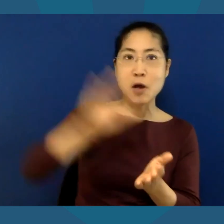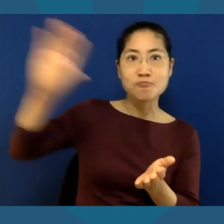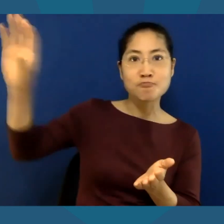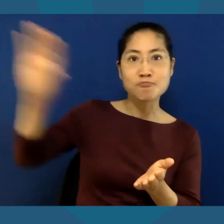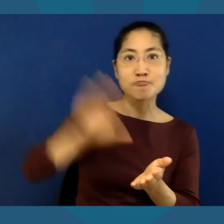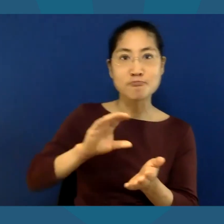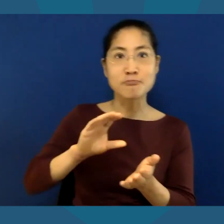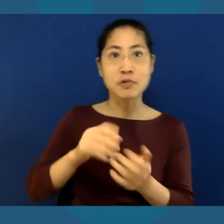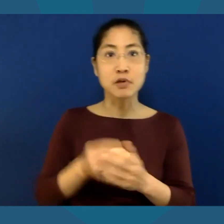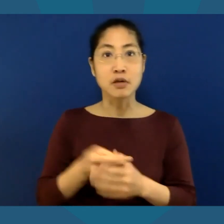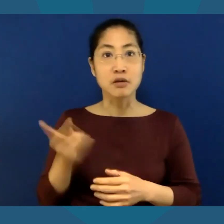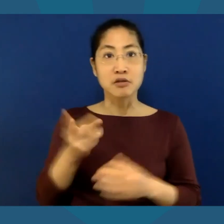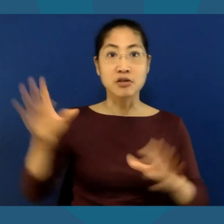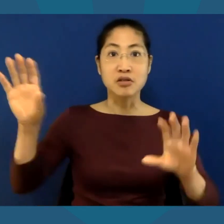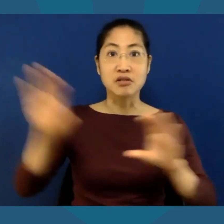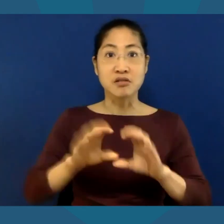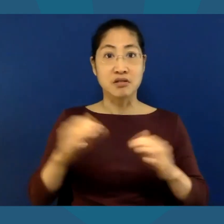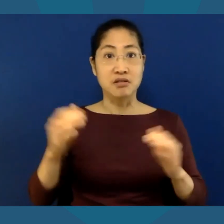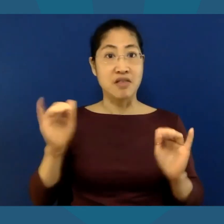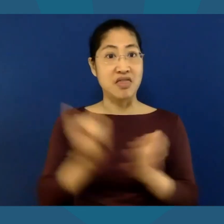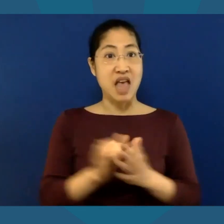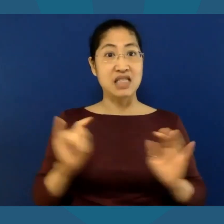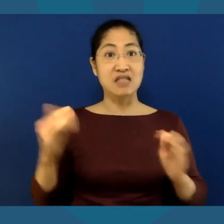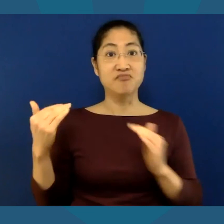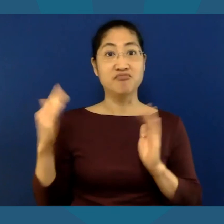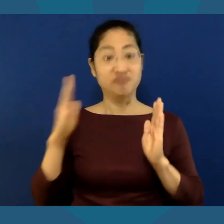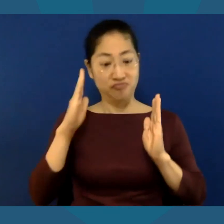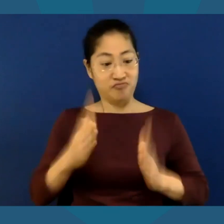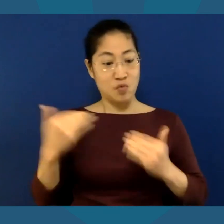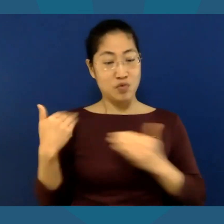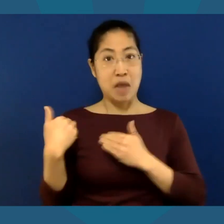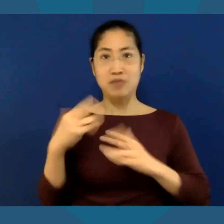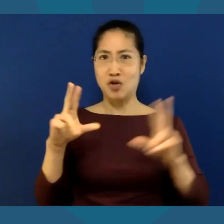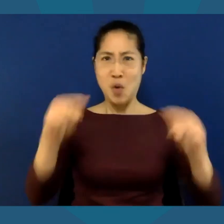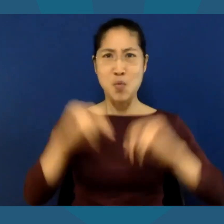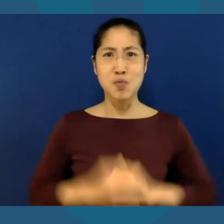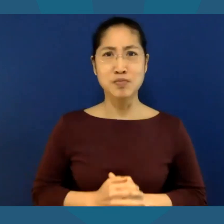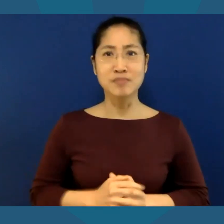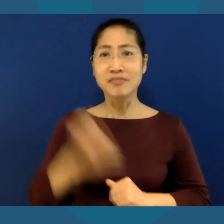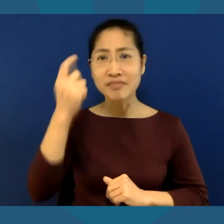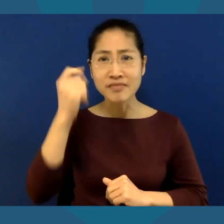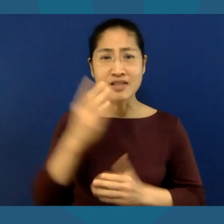through taxes or seek federal subsidies that indebt our state.